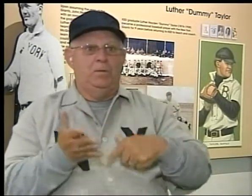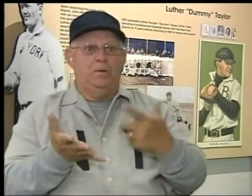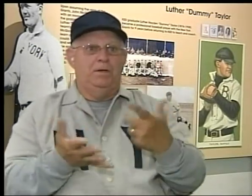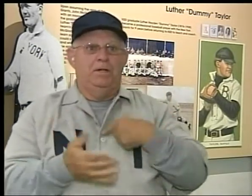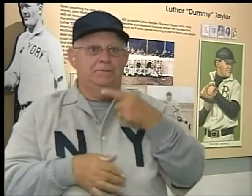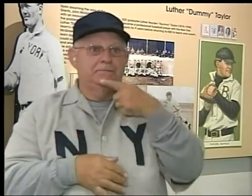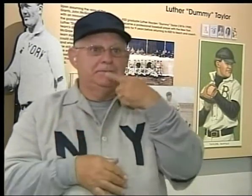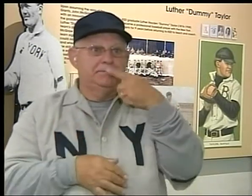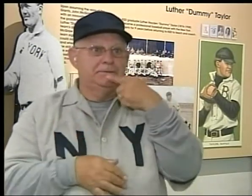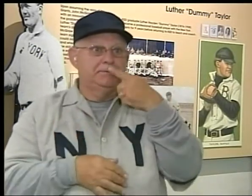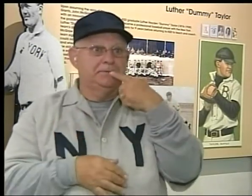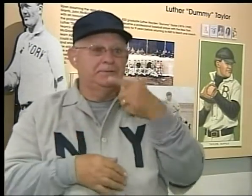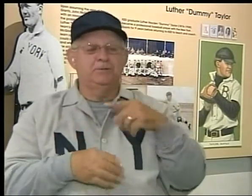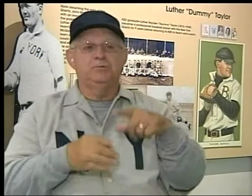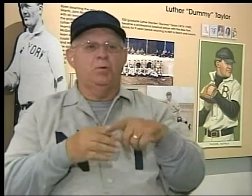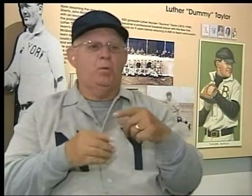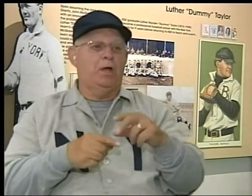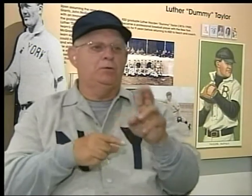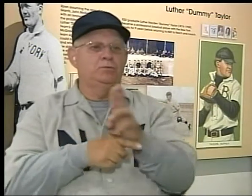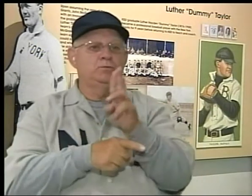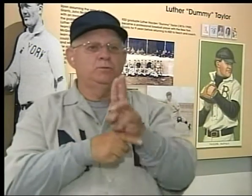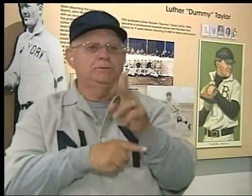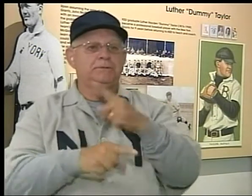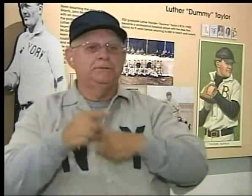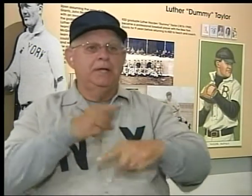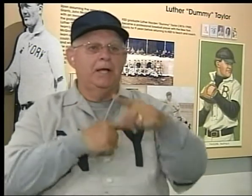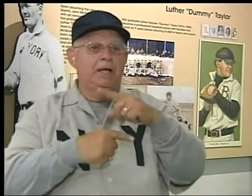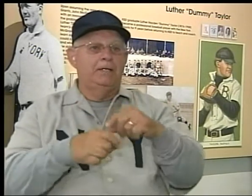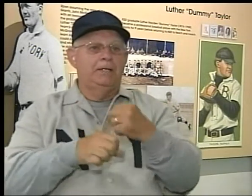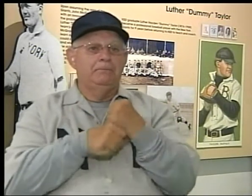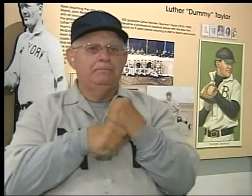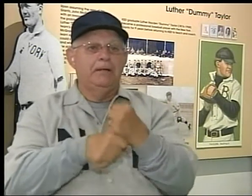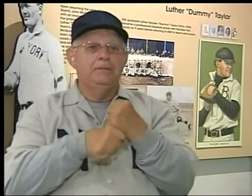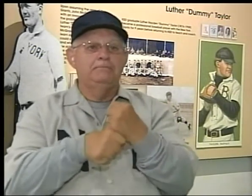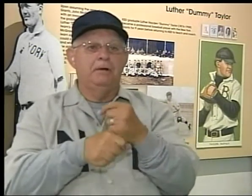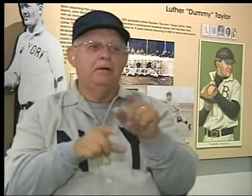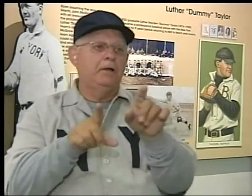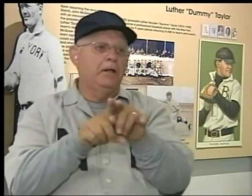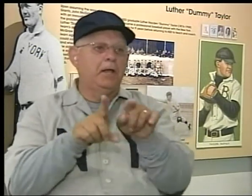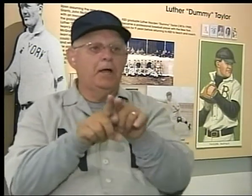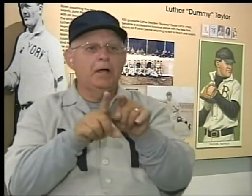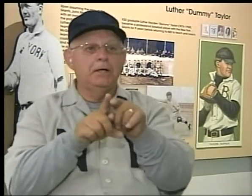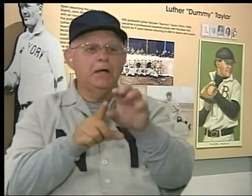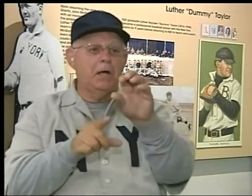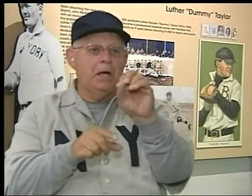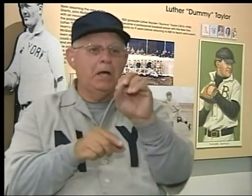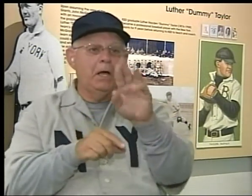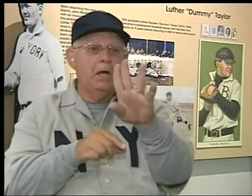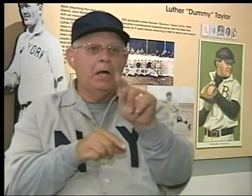what I was saying, so when I used hand signs in baseball like out,